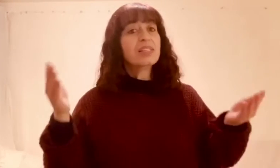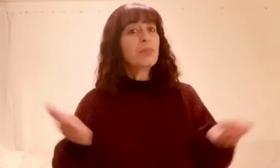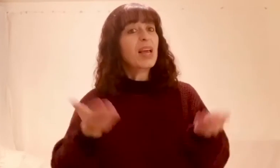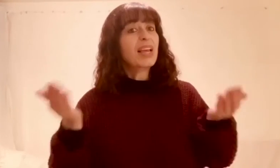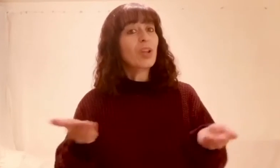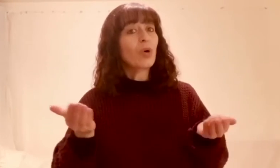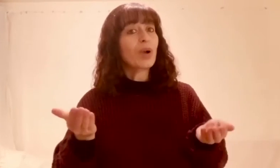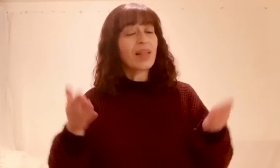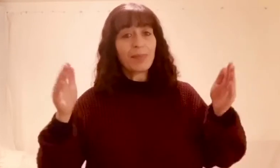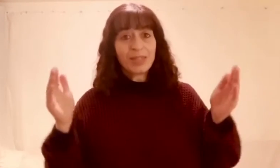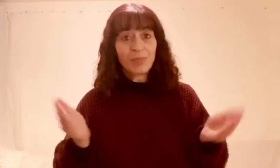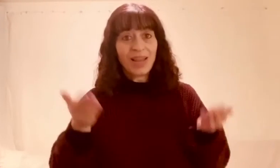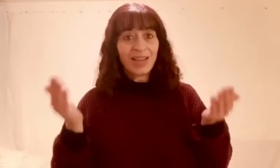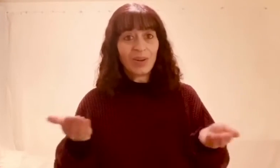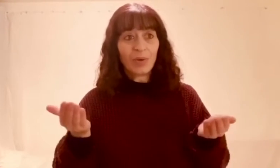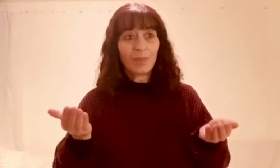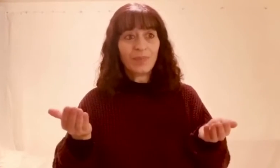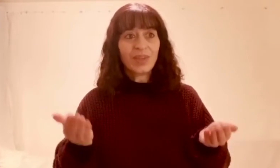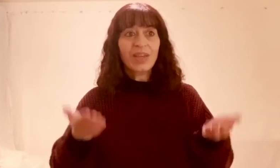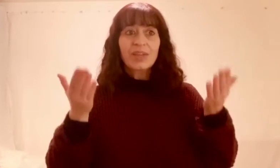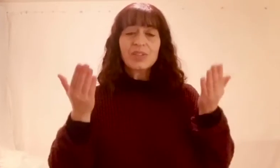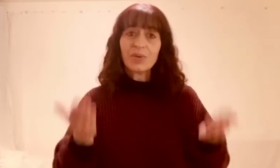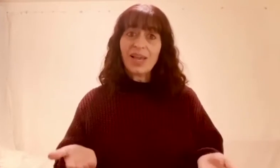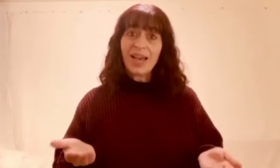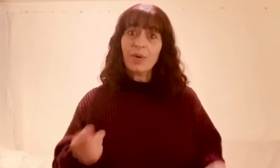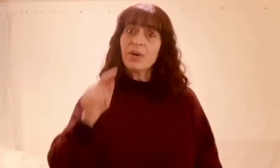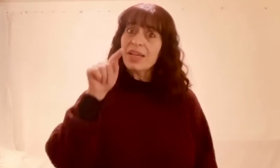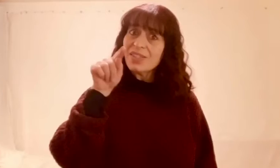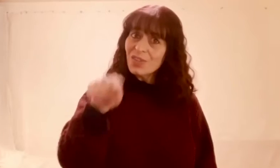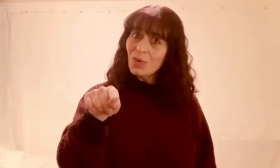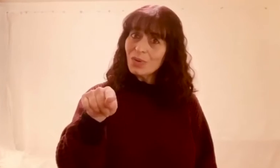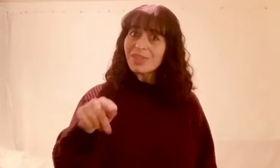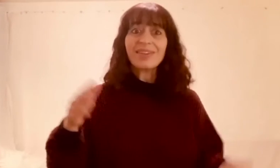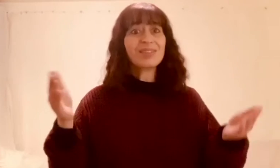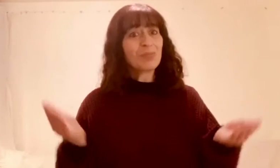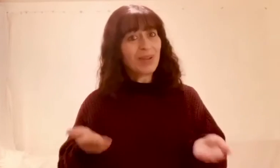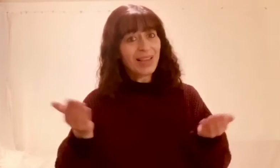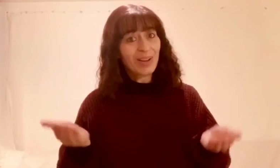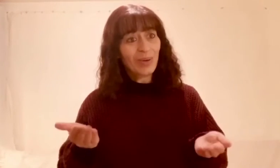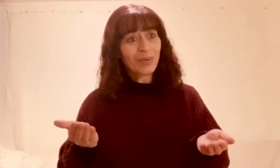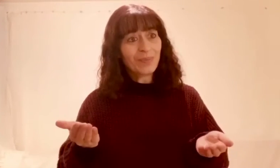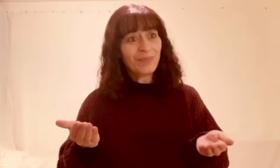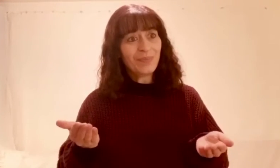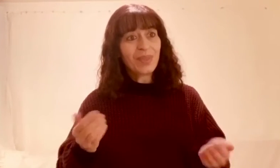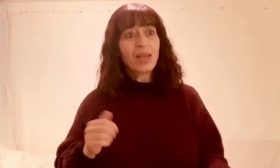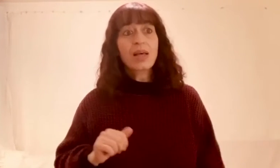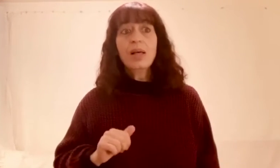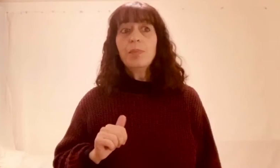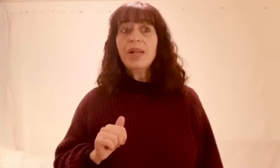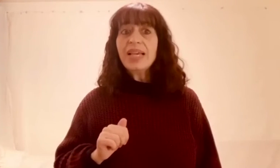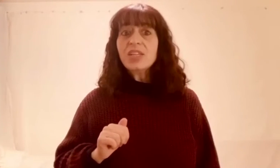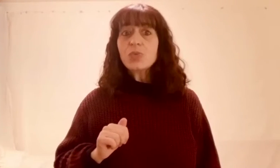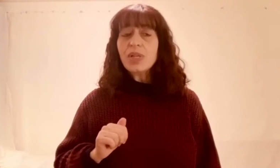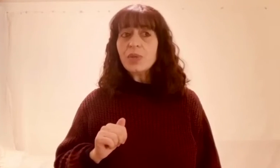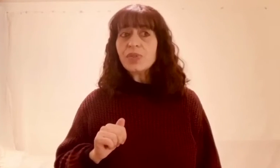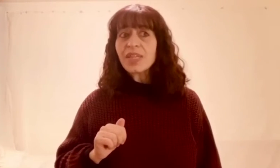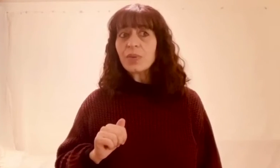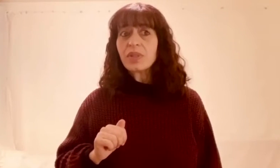play along. And that means play along. So now it's your turn to play along. Please will you sing with us